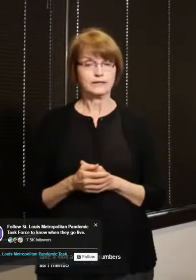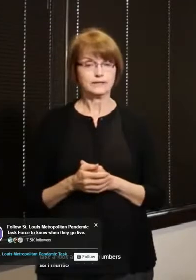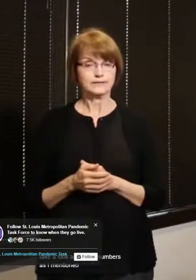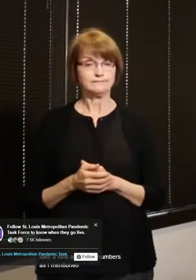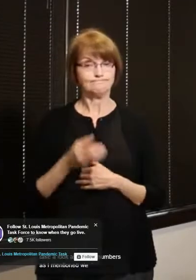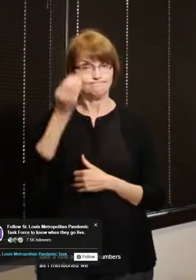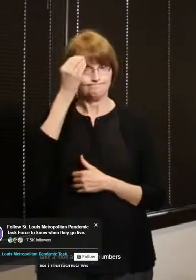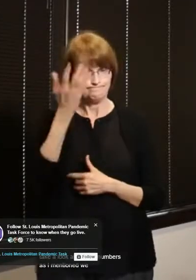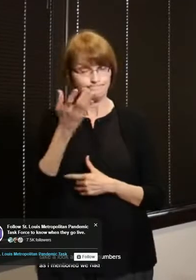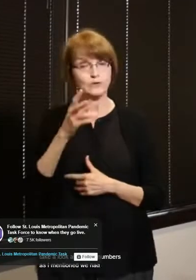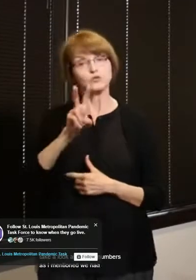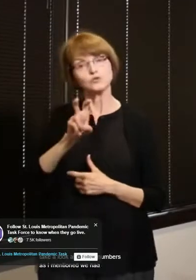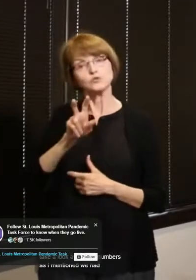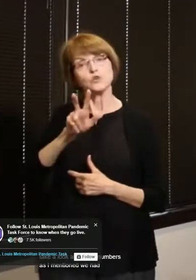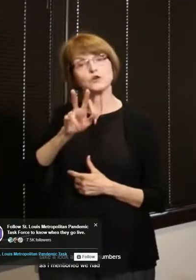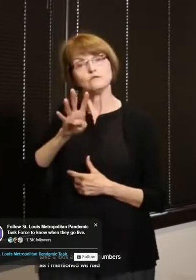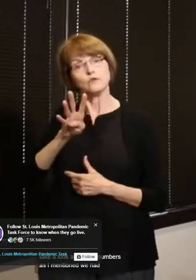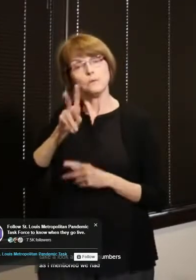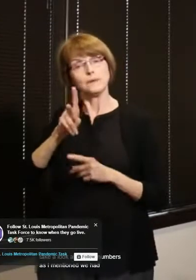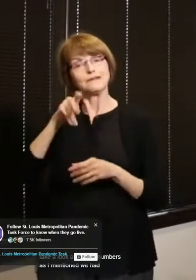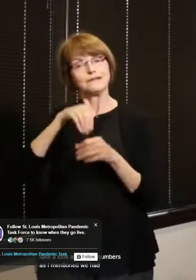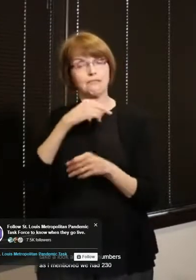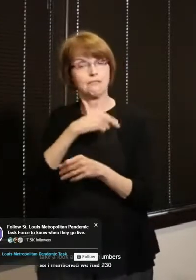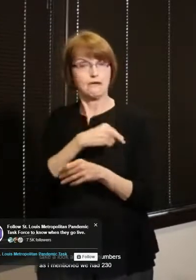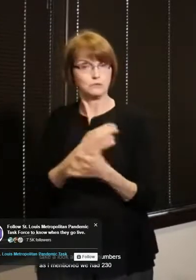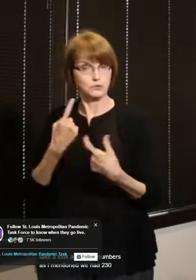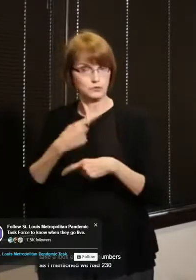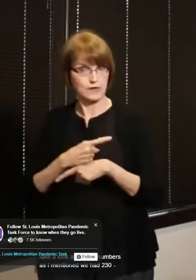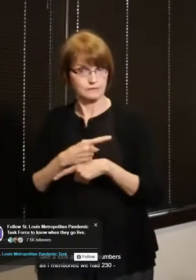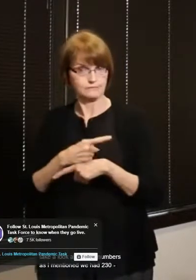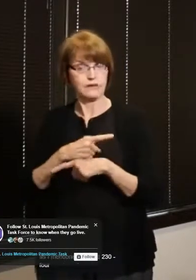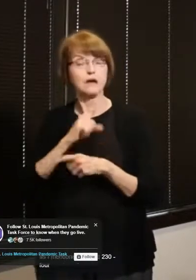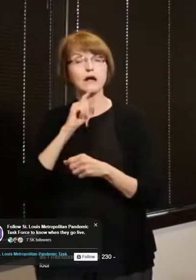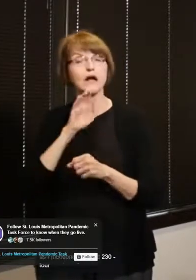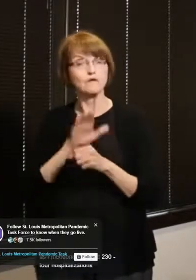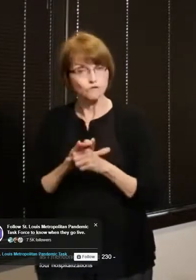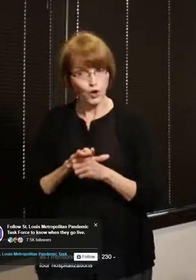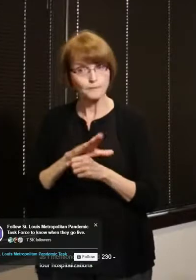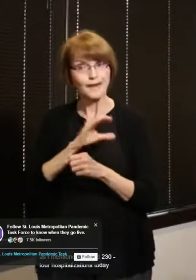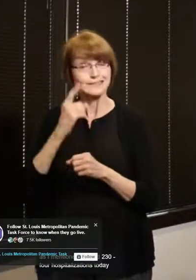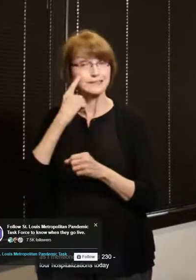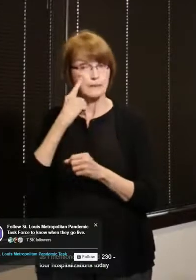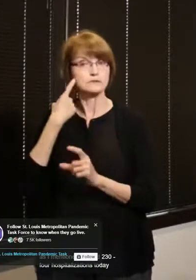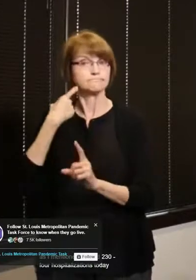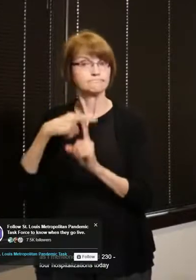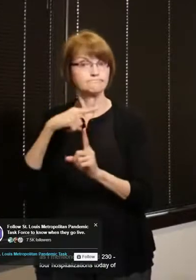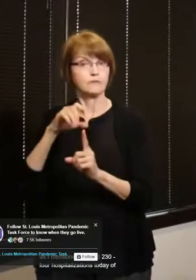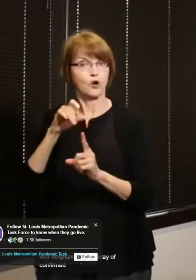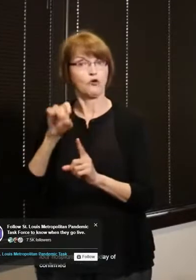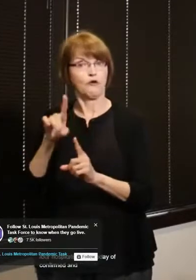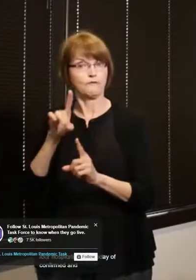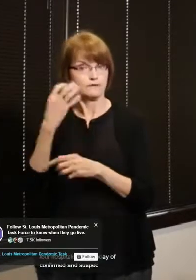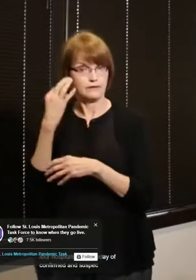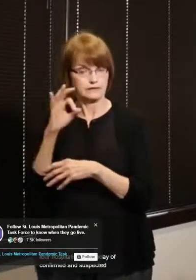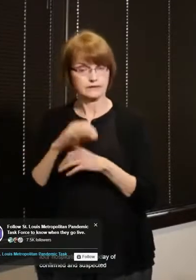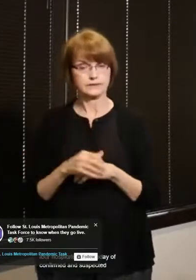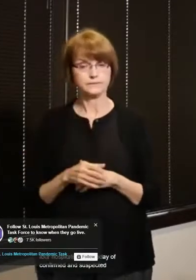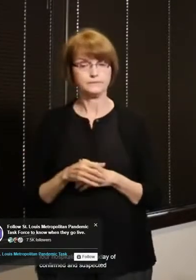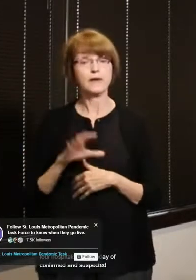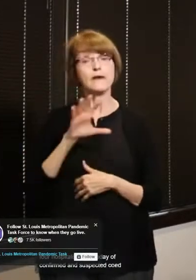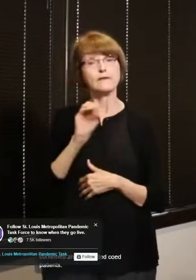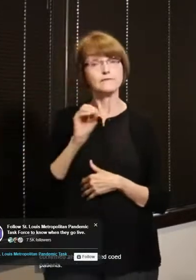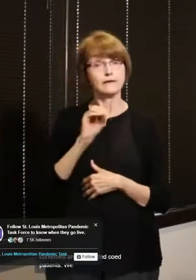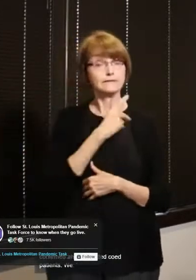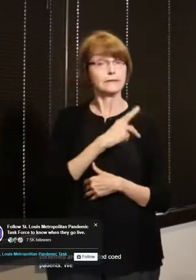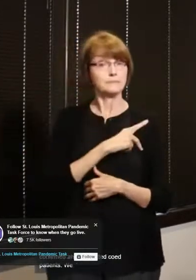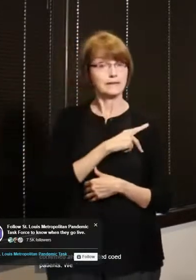had 234 hospitalizations today of confirmed COVID and suspected COVID patients. We have 50